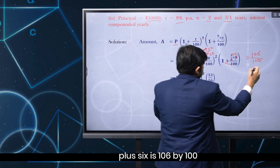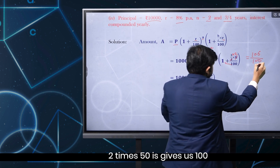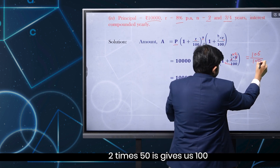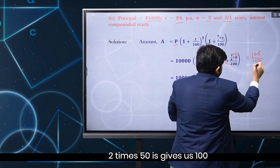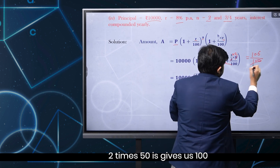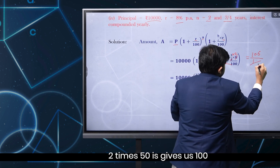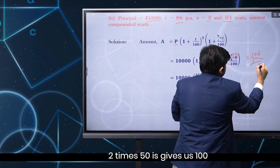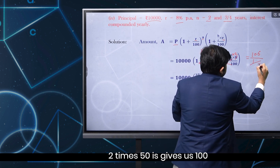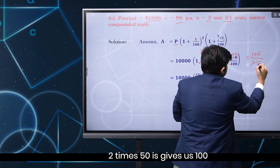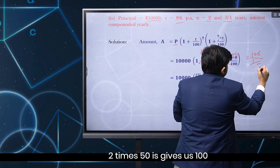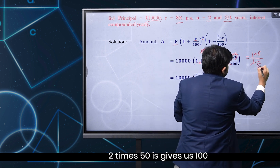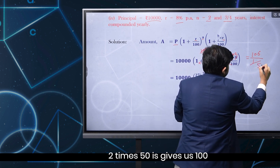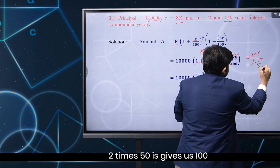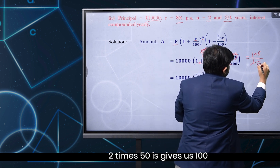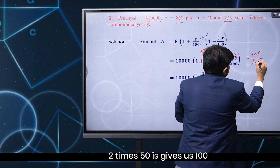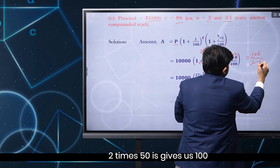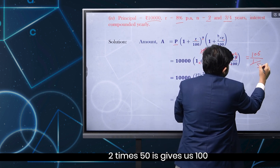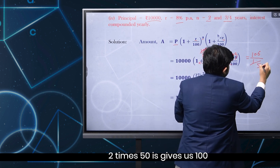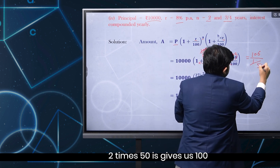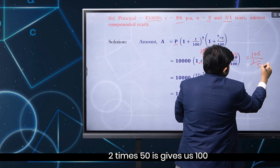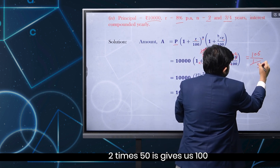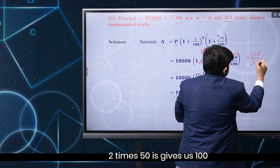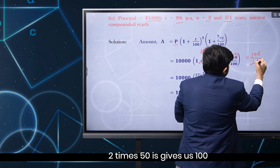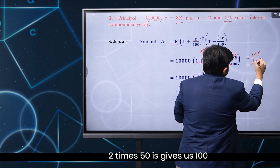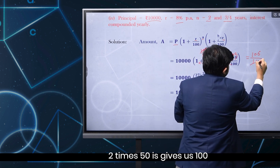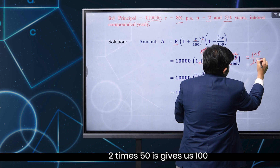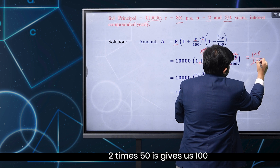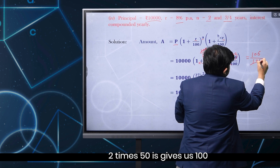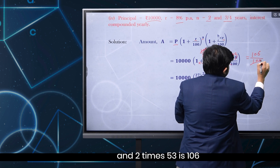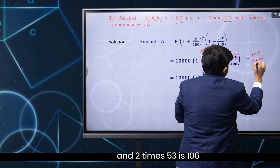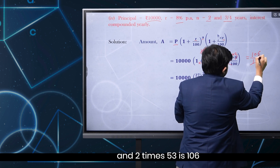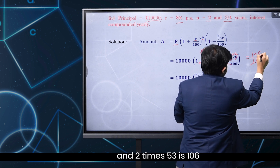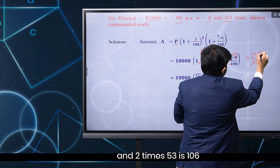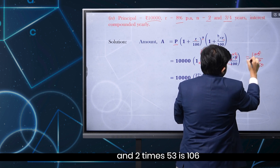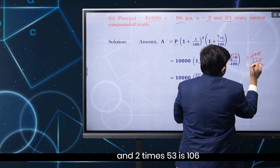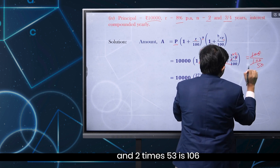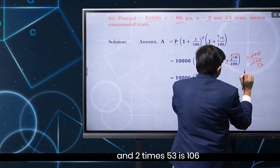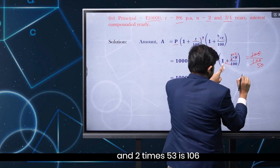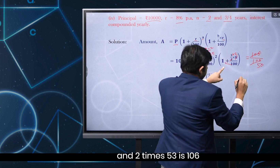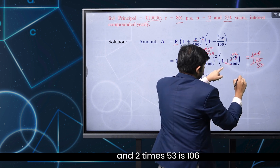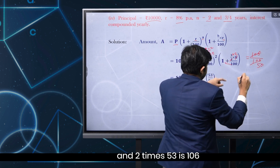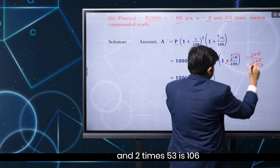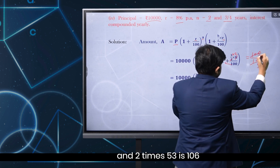2 times 50 gives us 100 and 2 times 53 is 106.